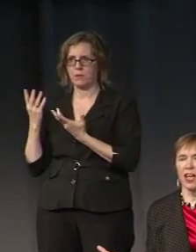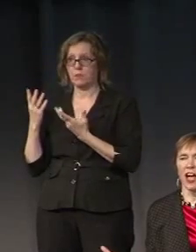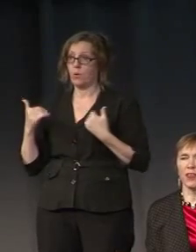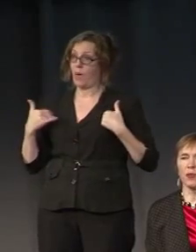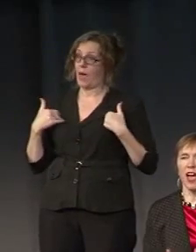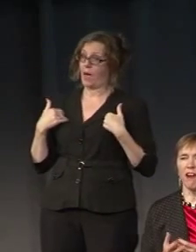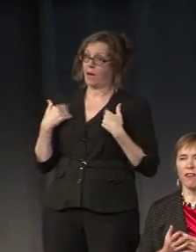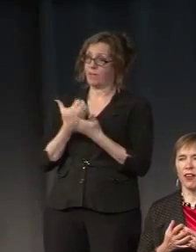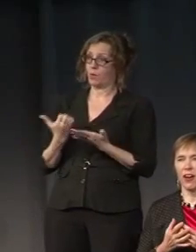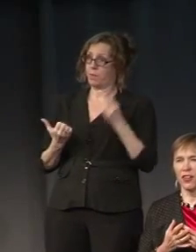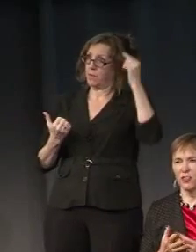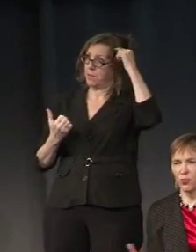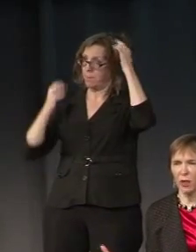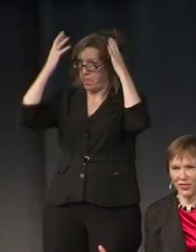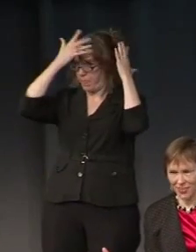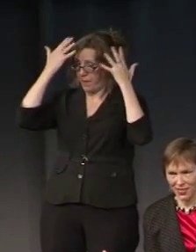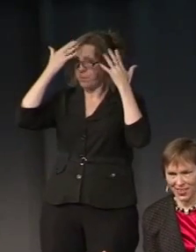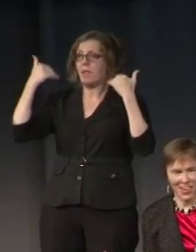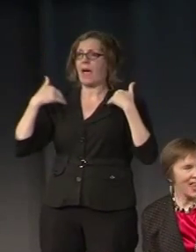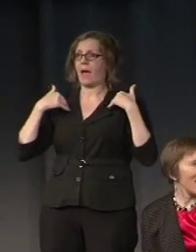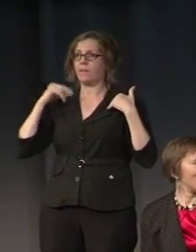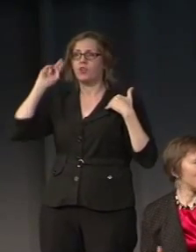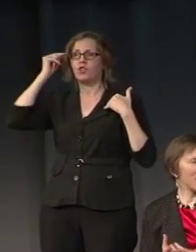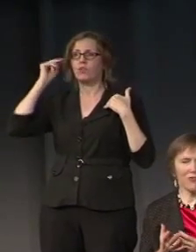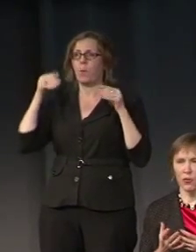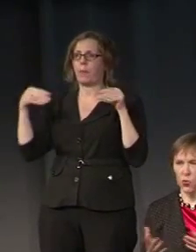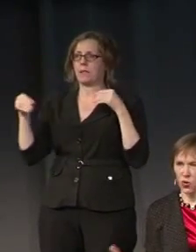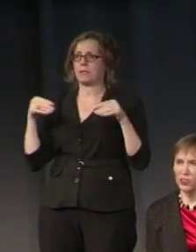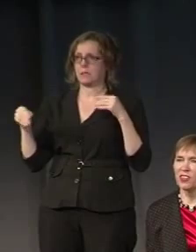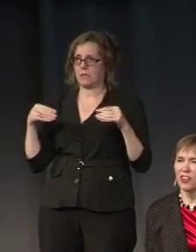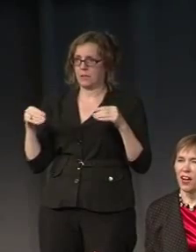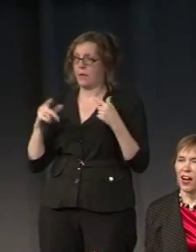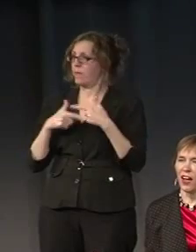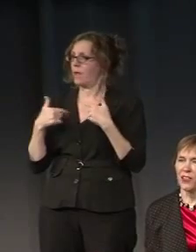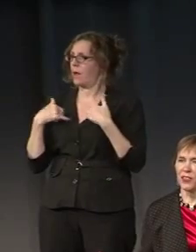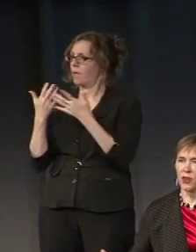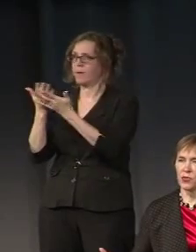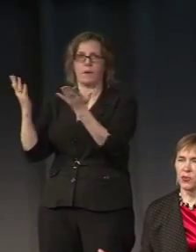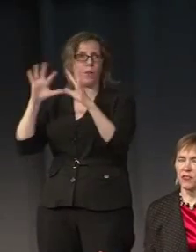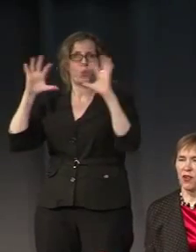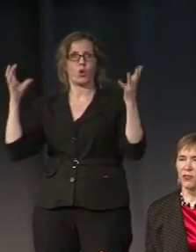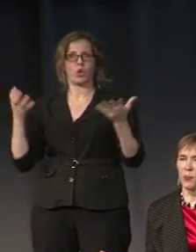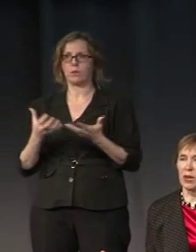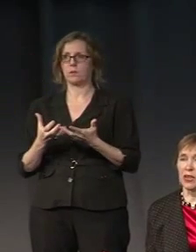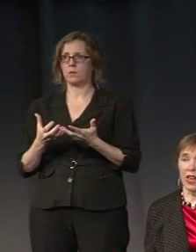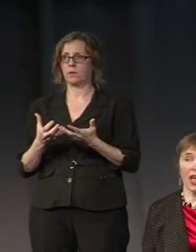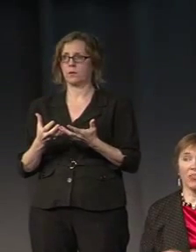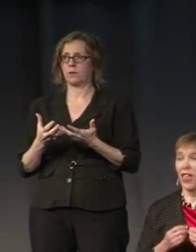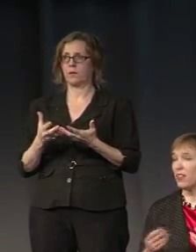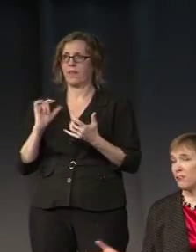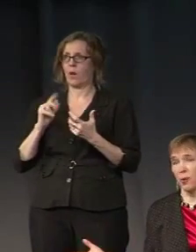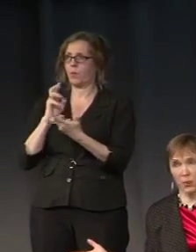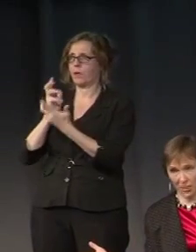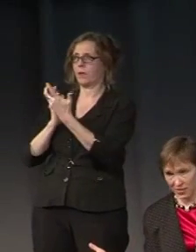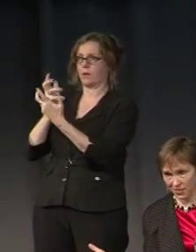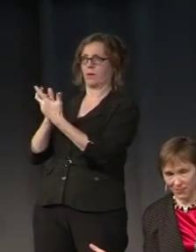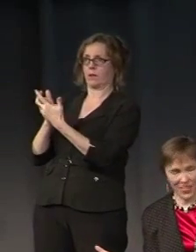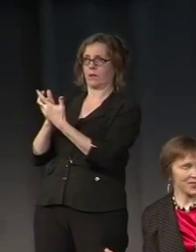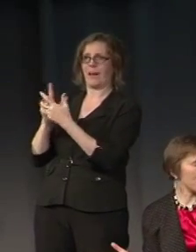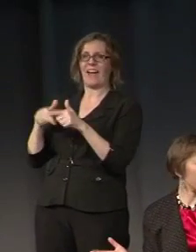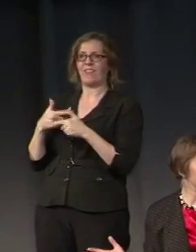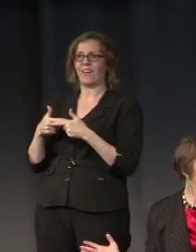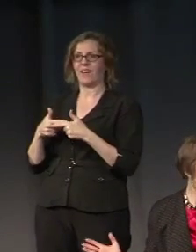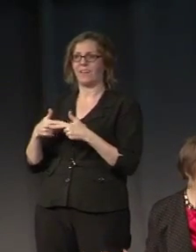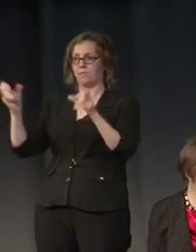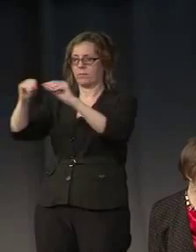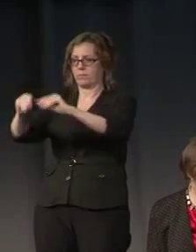equipment, and then we have neuroplasticity, and then we have the world that those were evolved to meet, and then the fun begins.